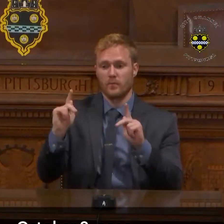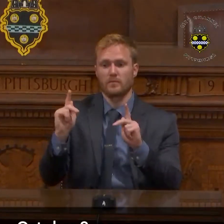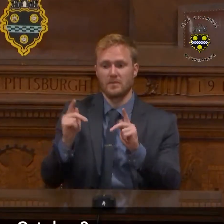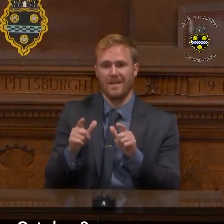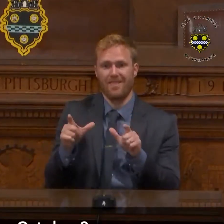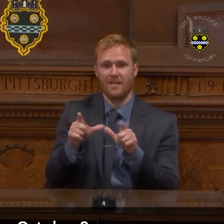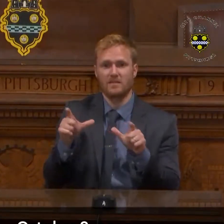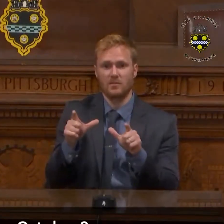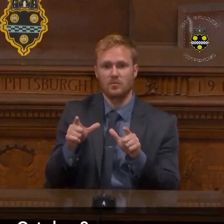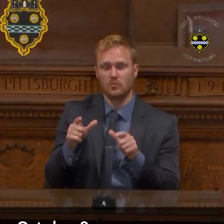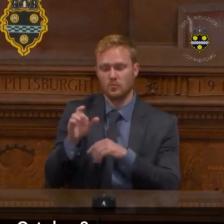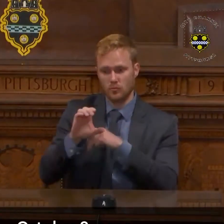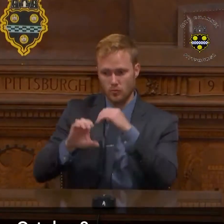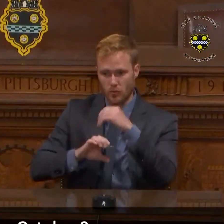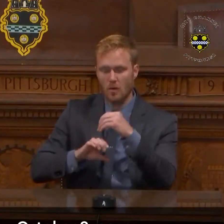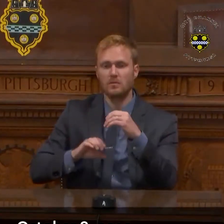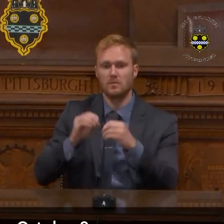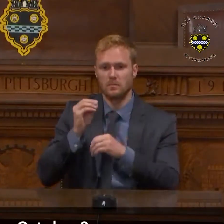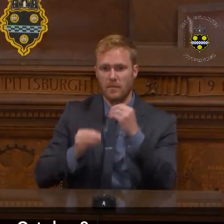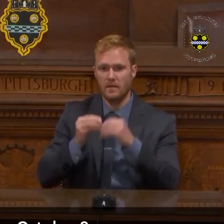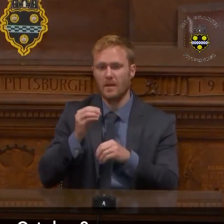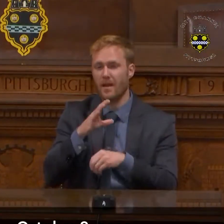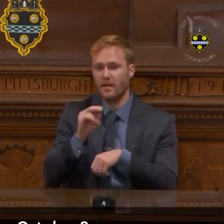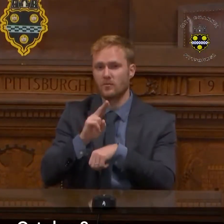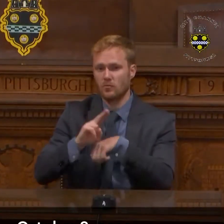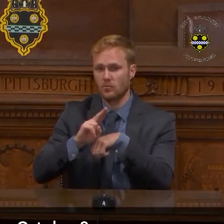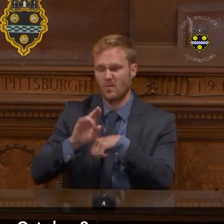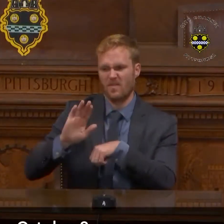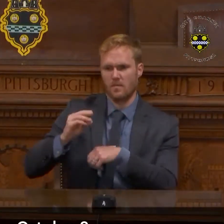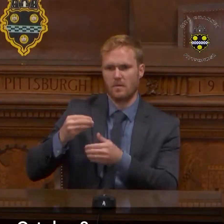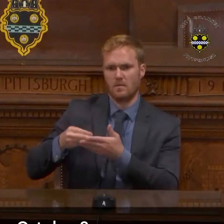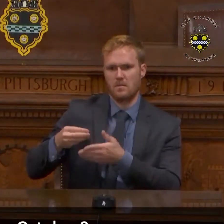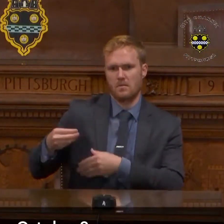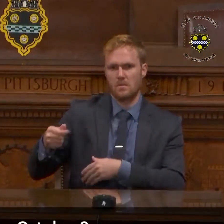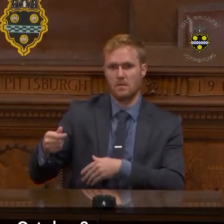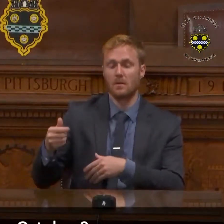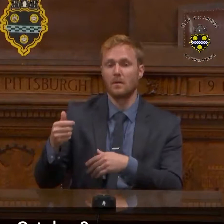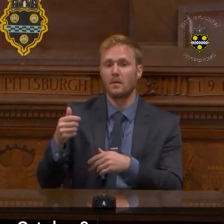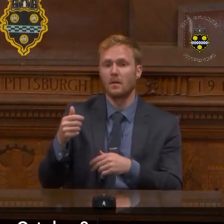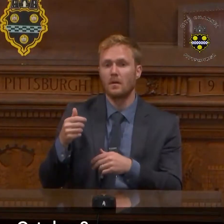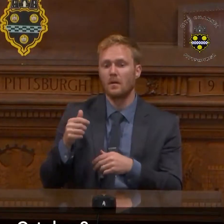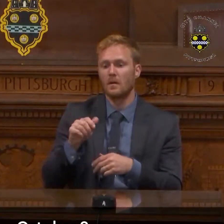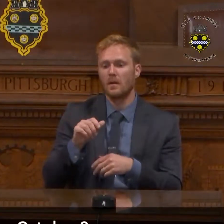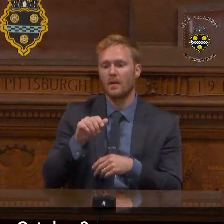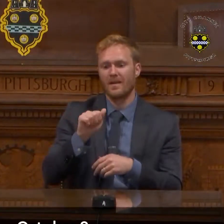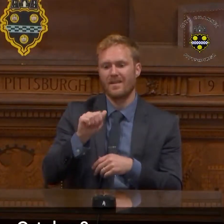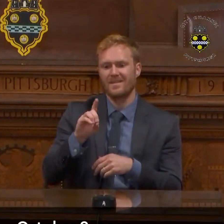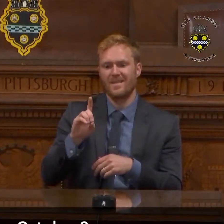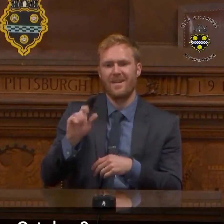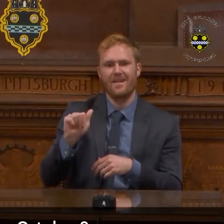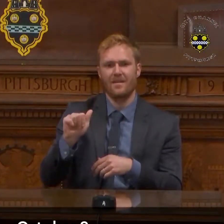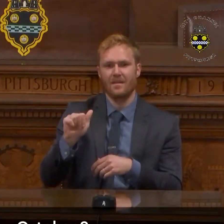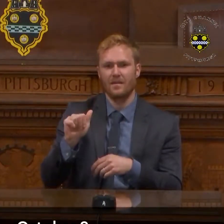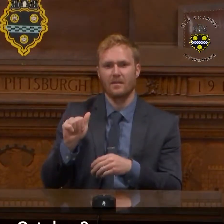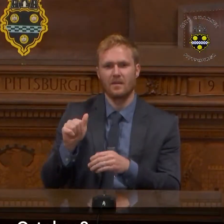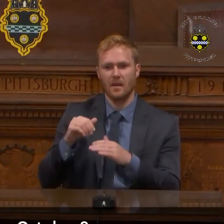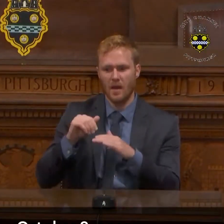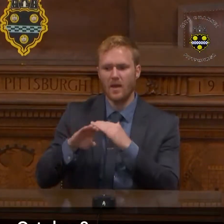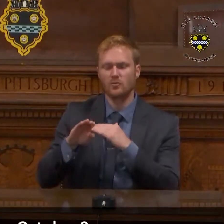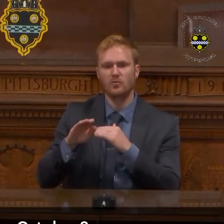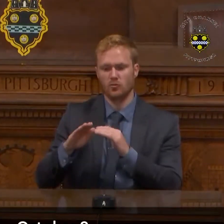construct, maintain, and use at their own cost and expense an ADA entrance ramp